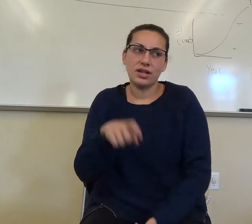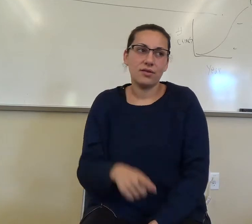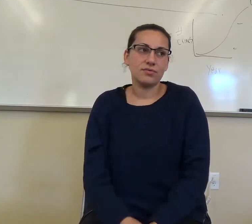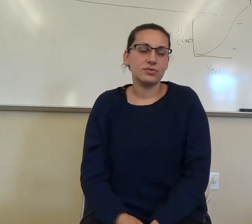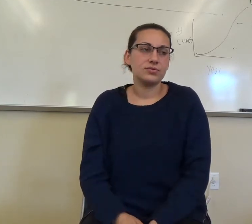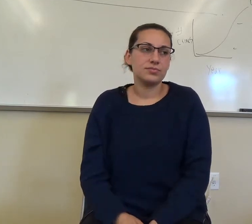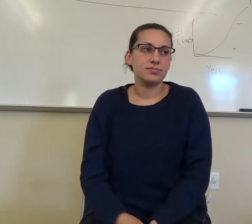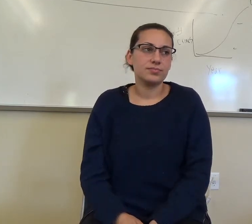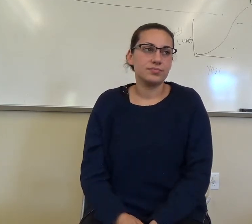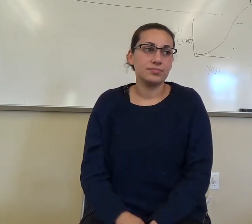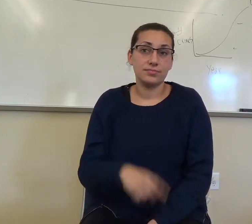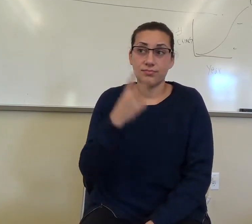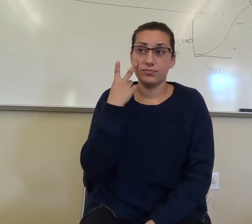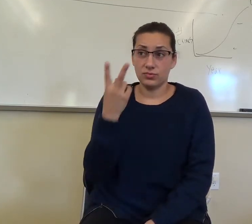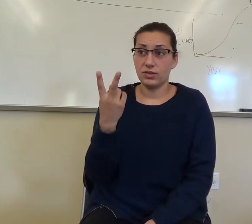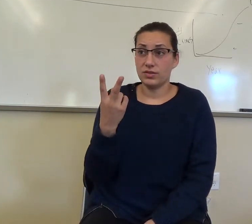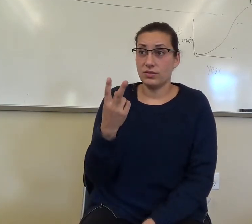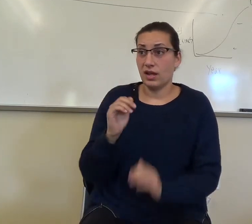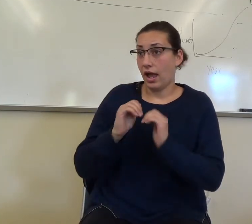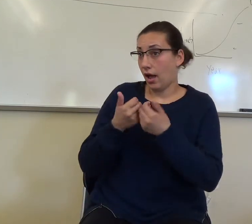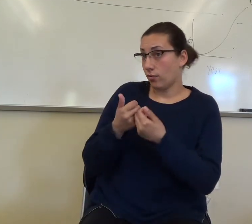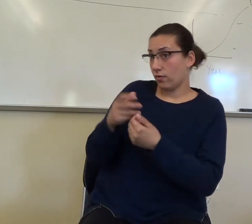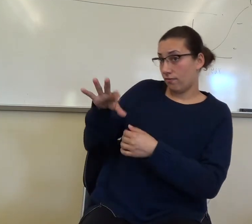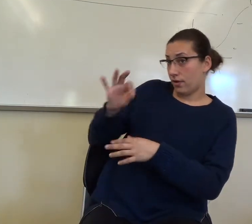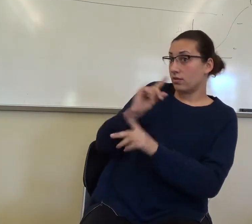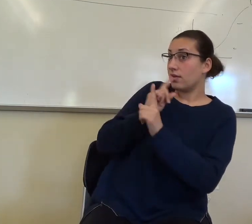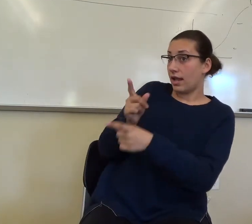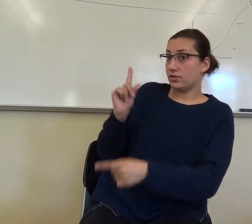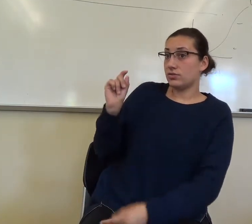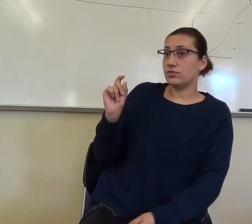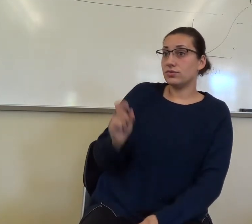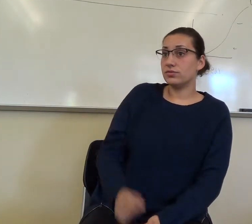Everybody see how we got to that? Okay.